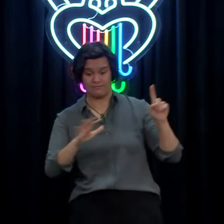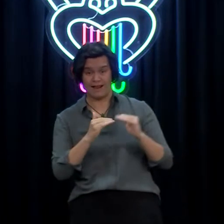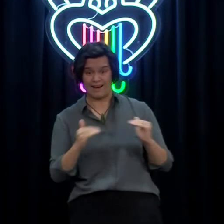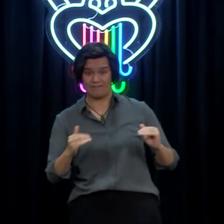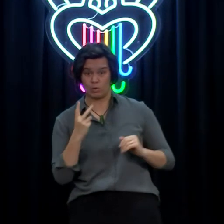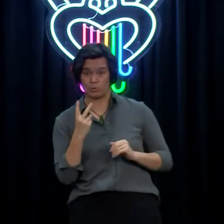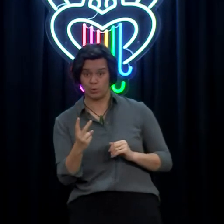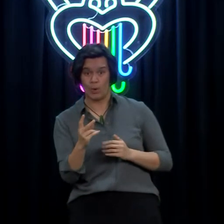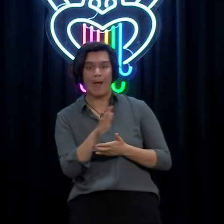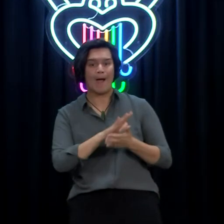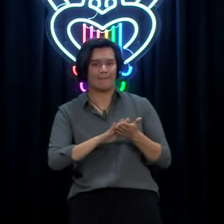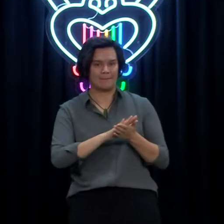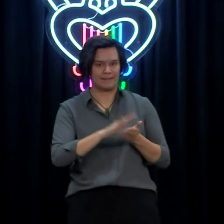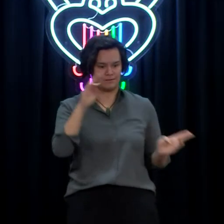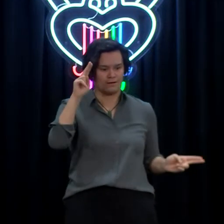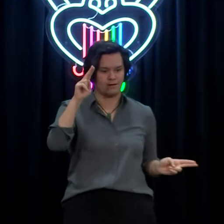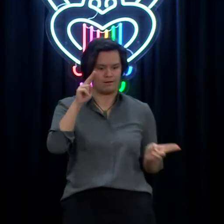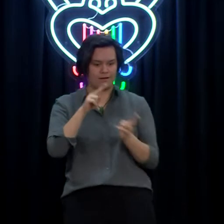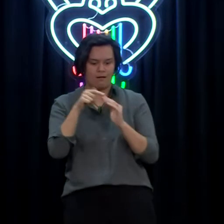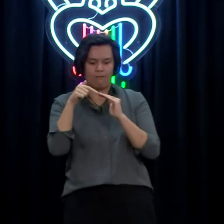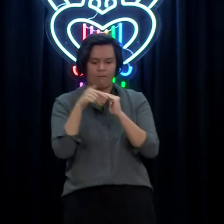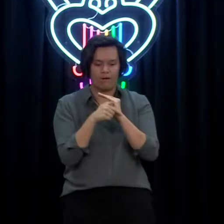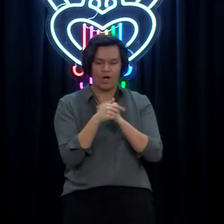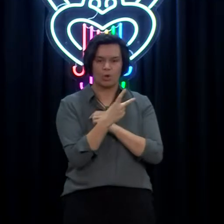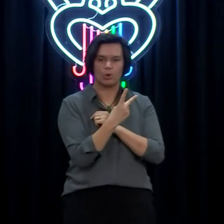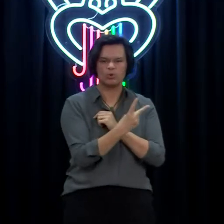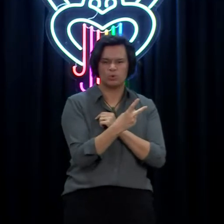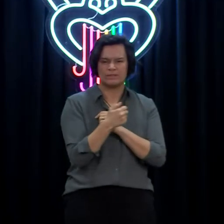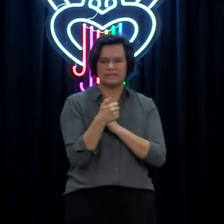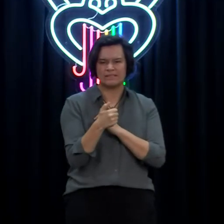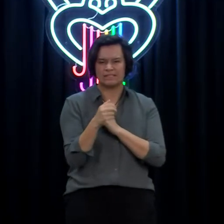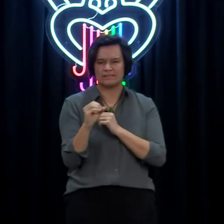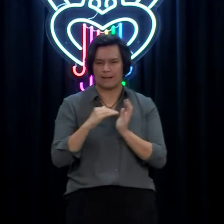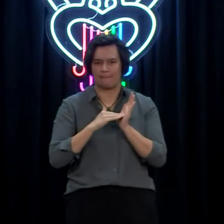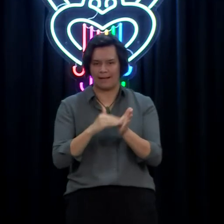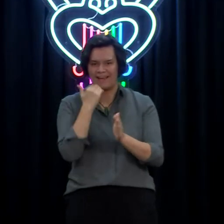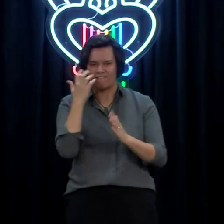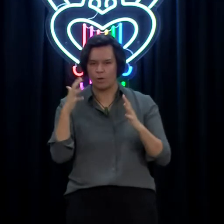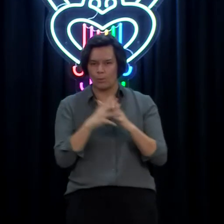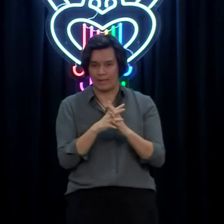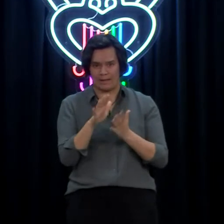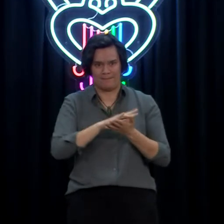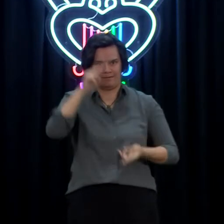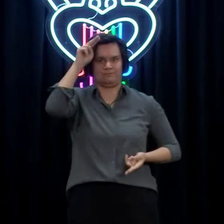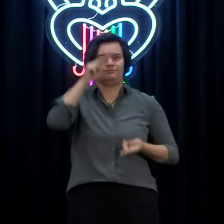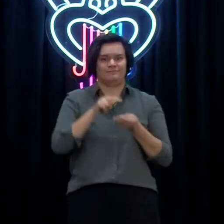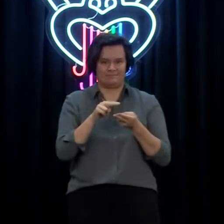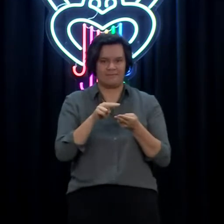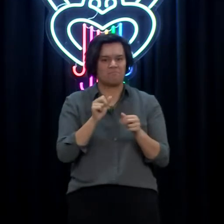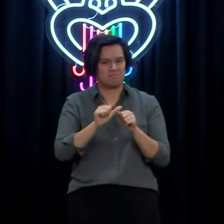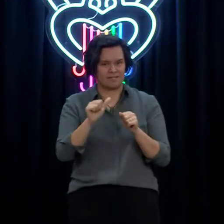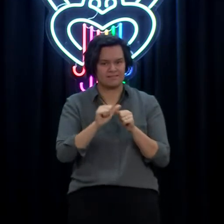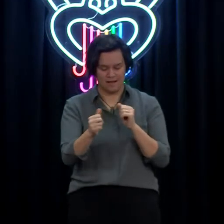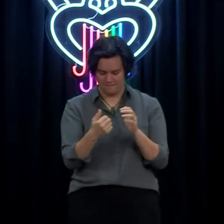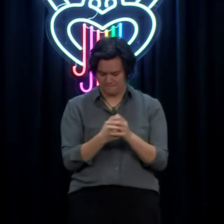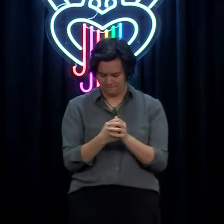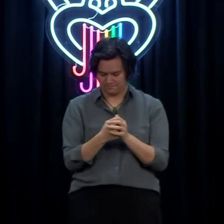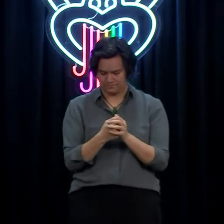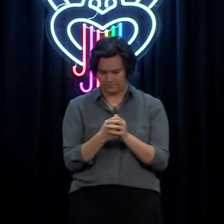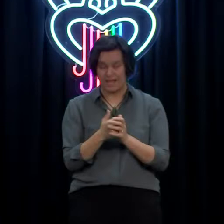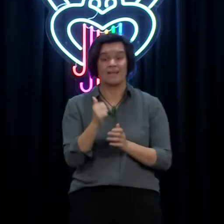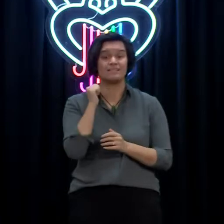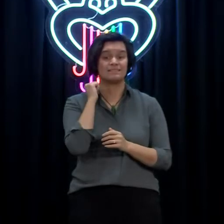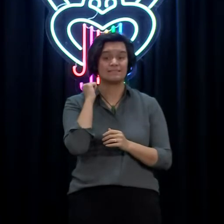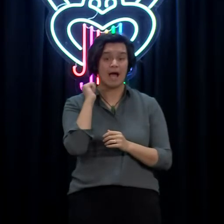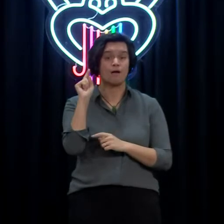Level 2, the cost of the economy would be around $260 million per week. As the Prime Minister indicated yesterday, if